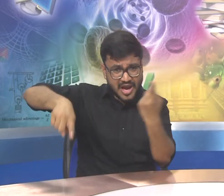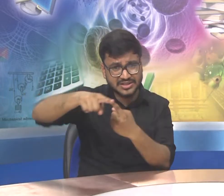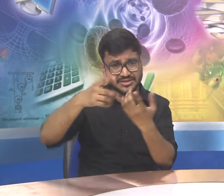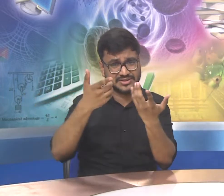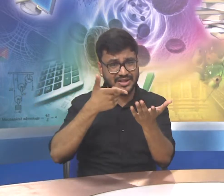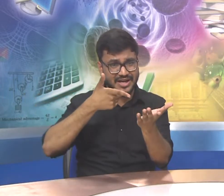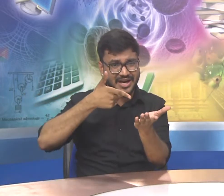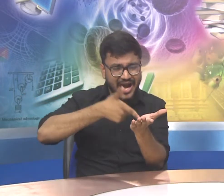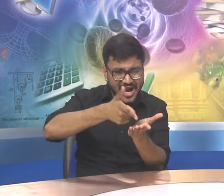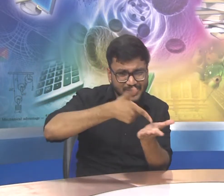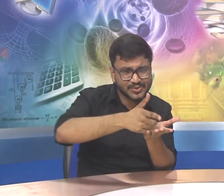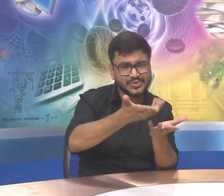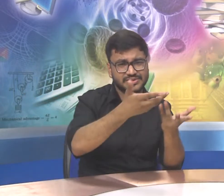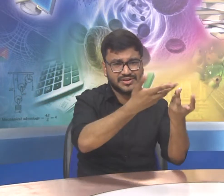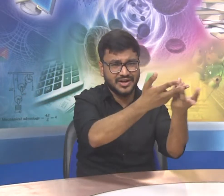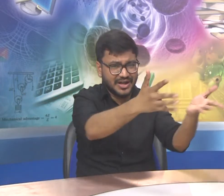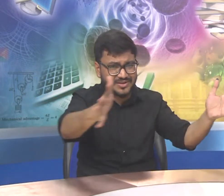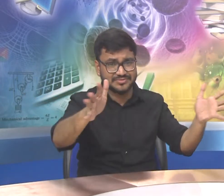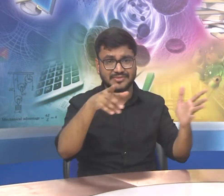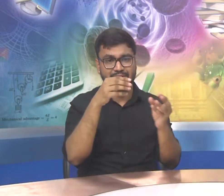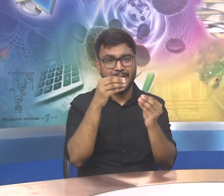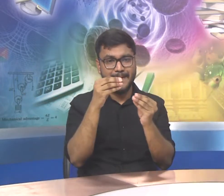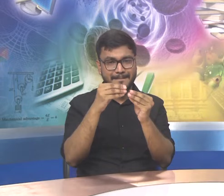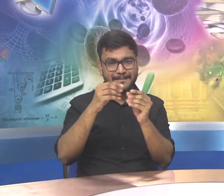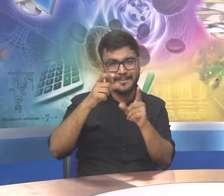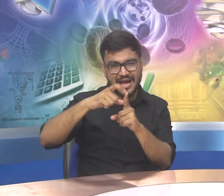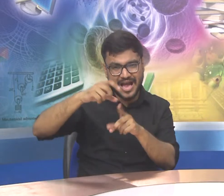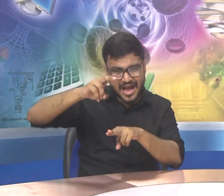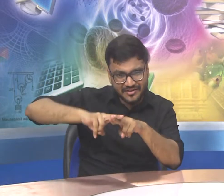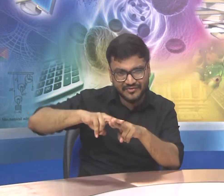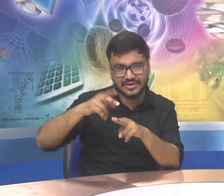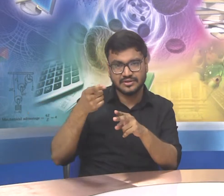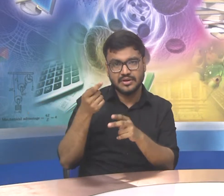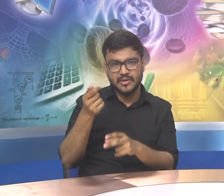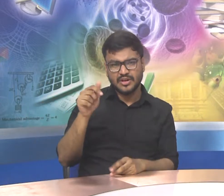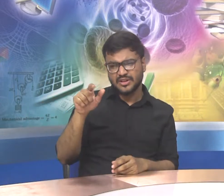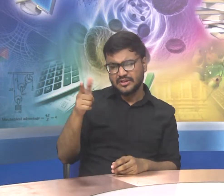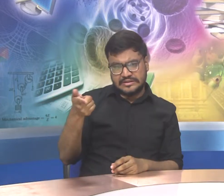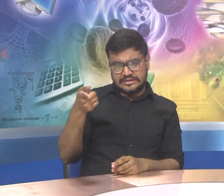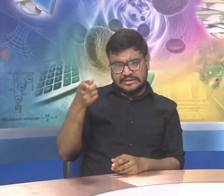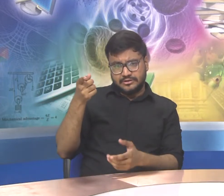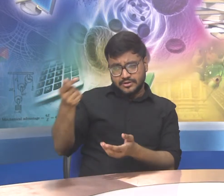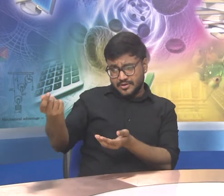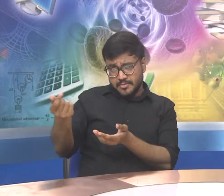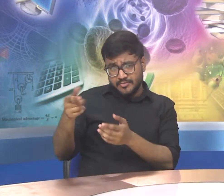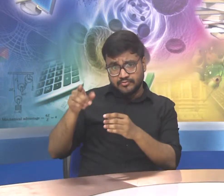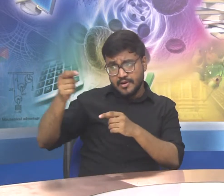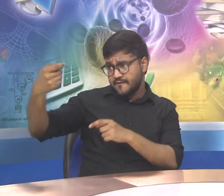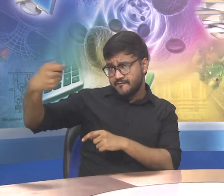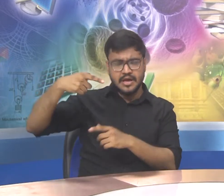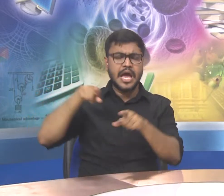The most important activity of a commercial